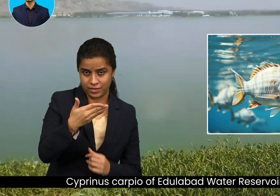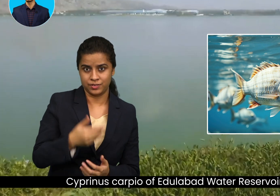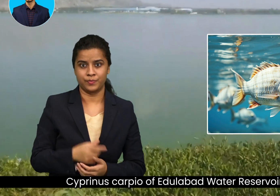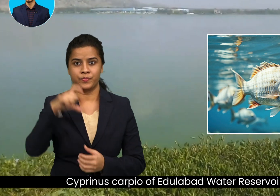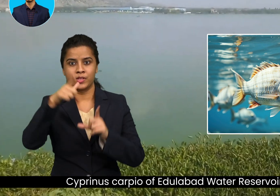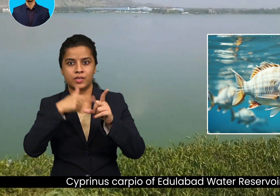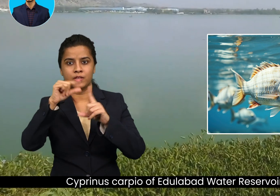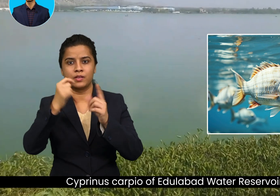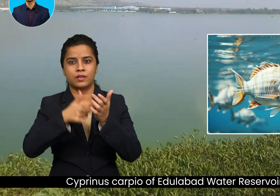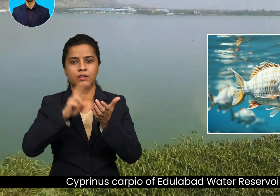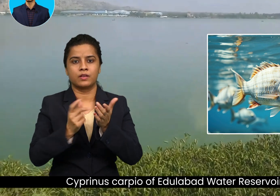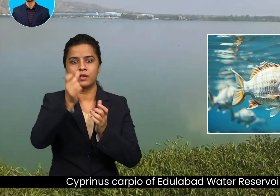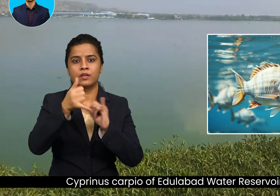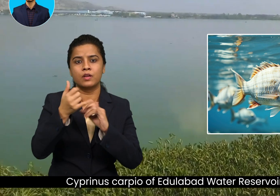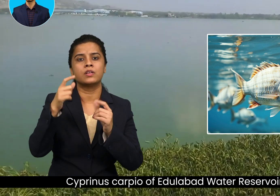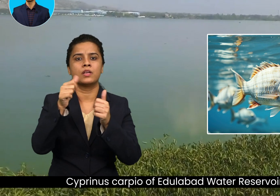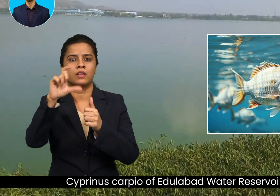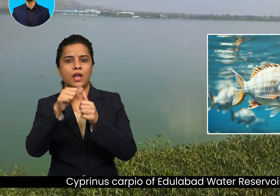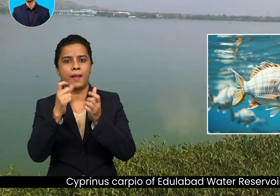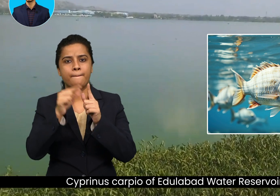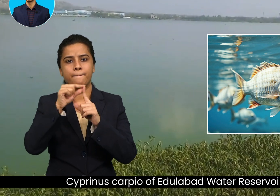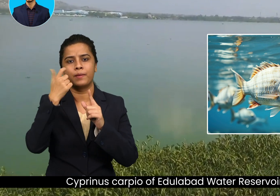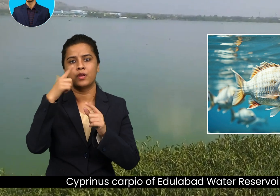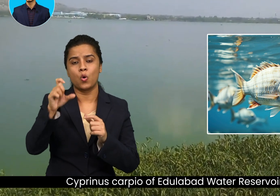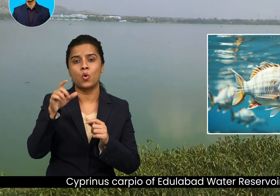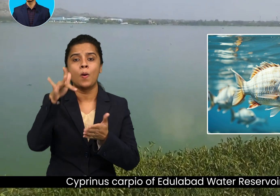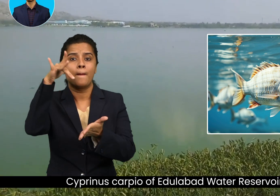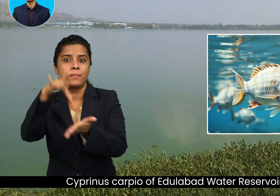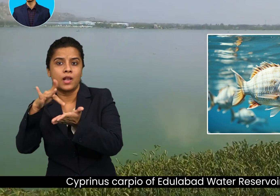Cyprinus caprio of Edulabad Water Reservoir